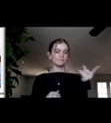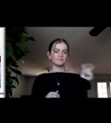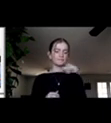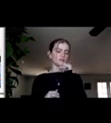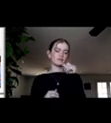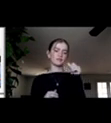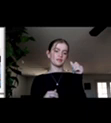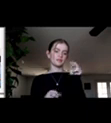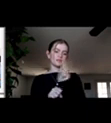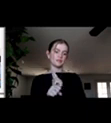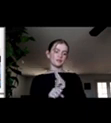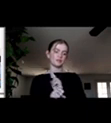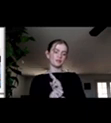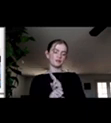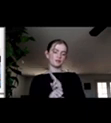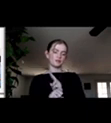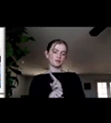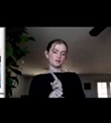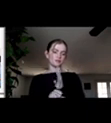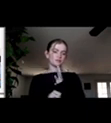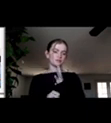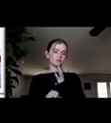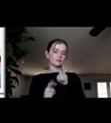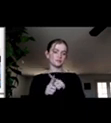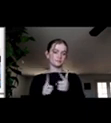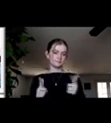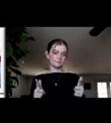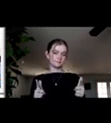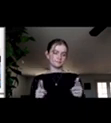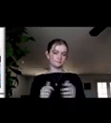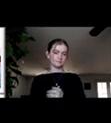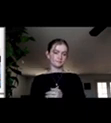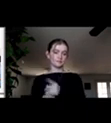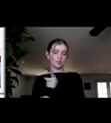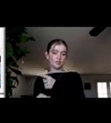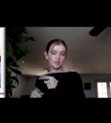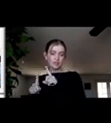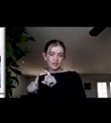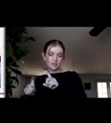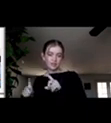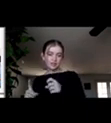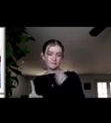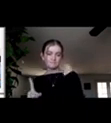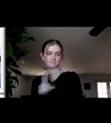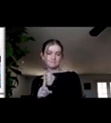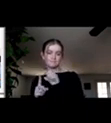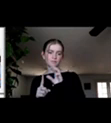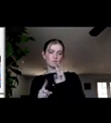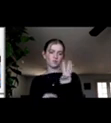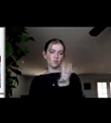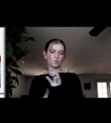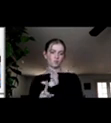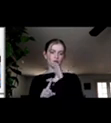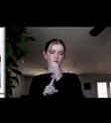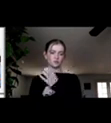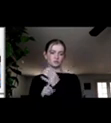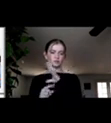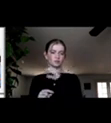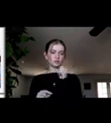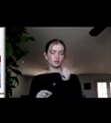language. These tests affected the Western culture and its perspective on deaf people.